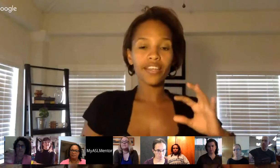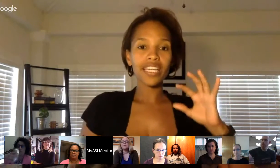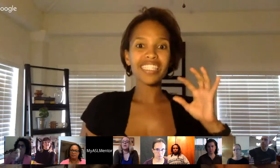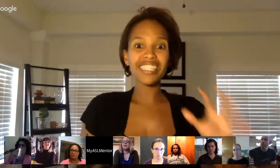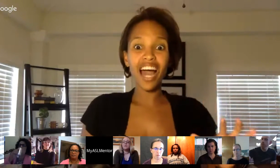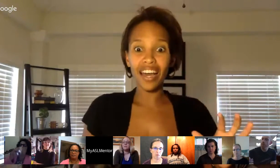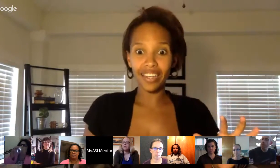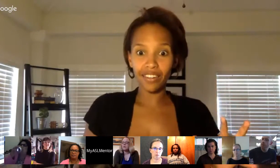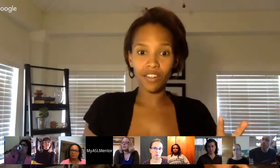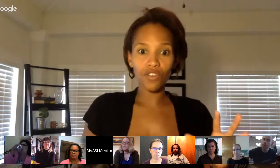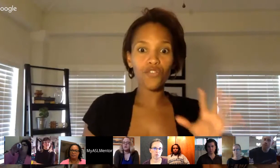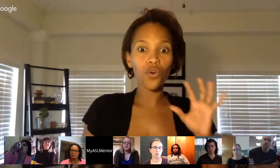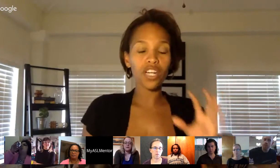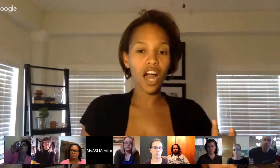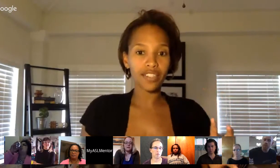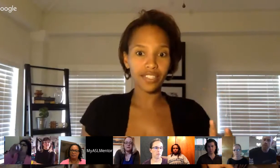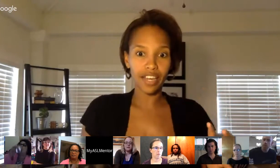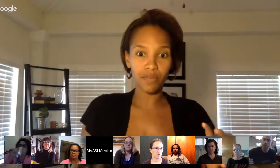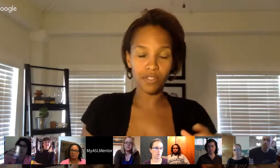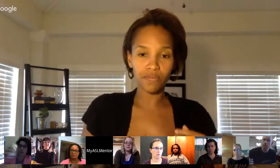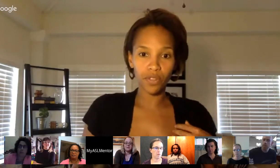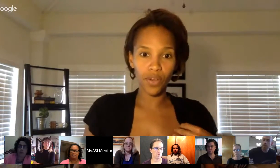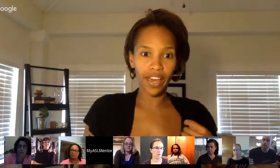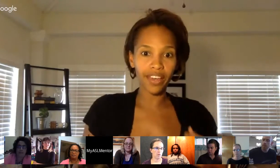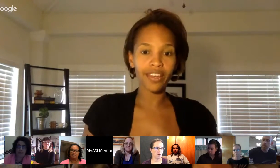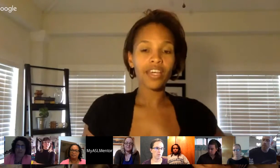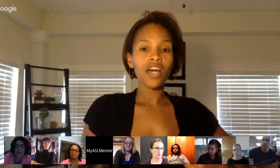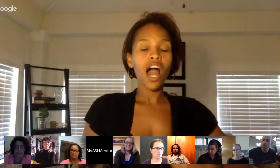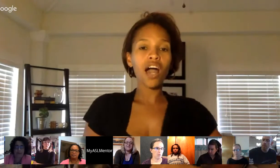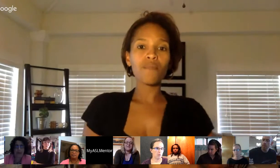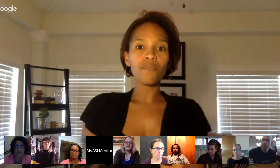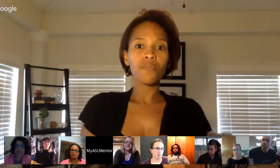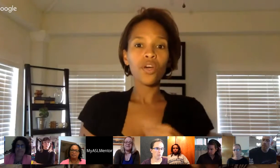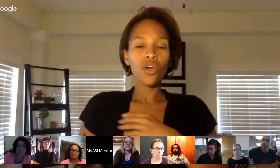one sign for a concept, okay?